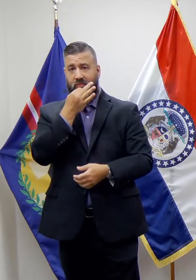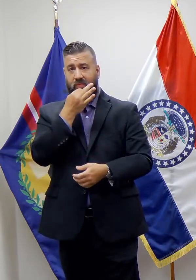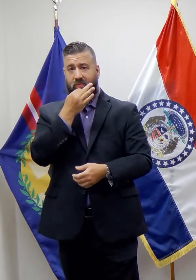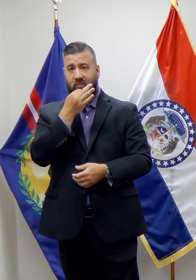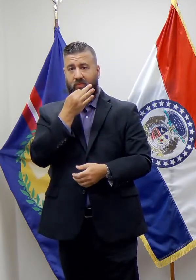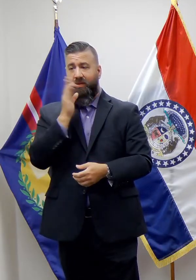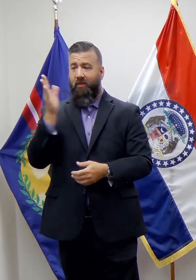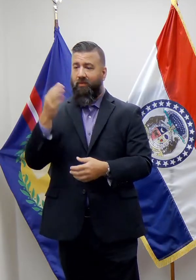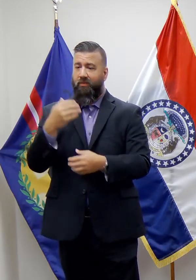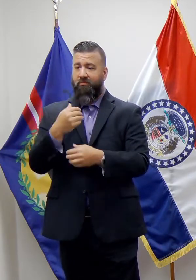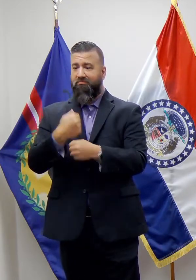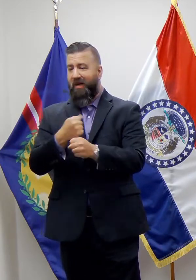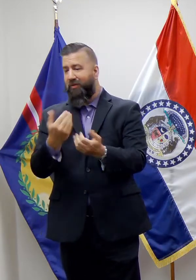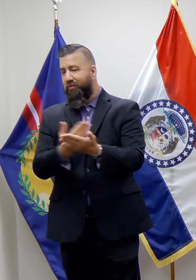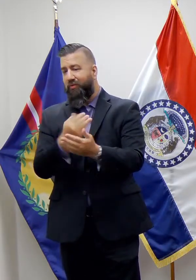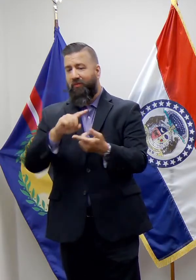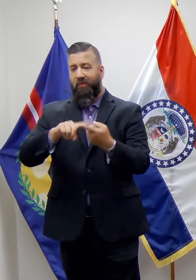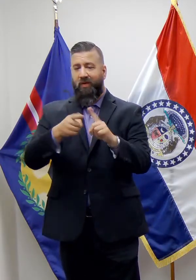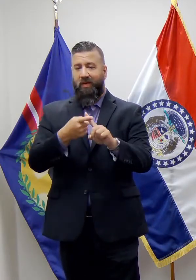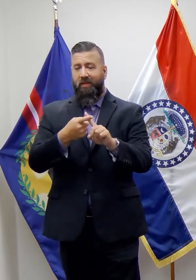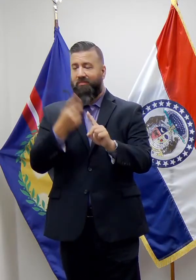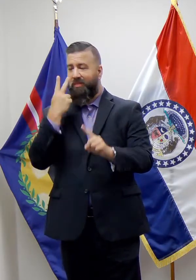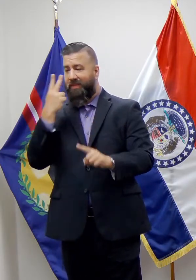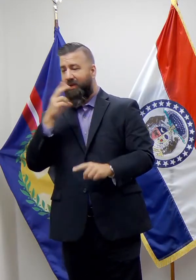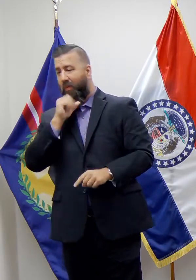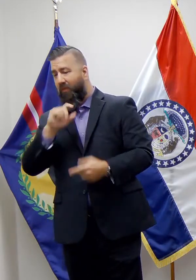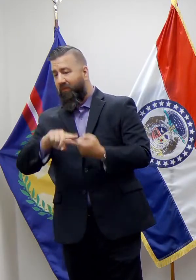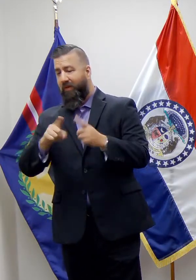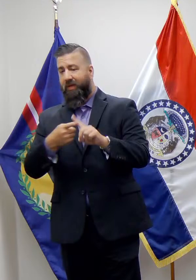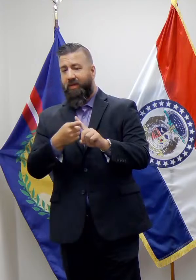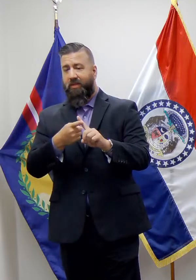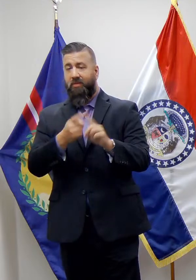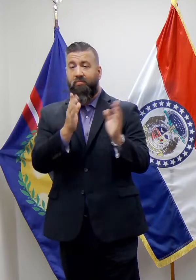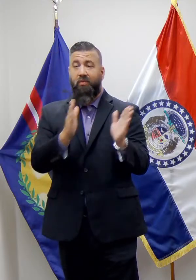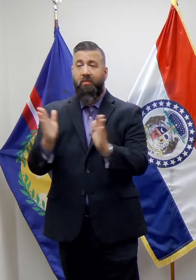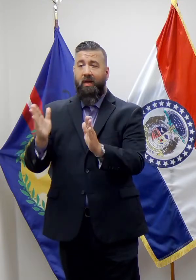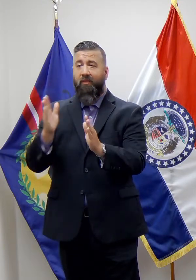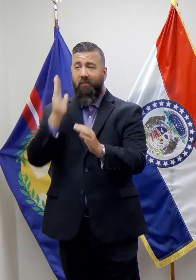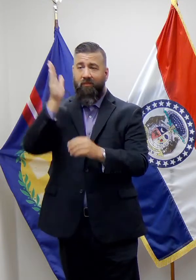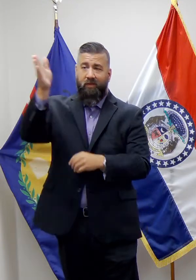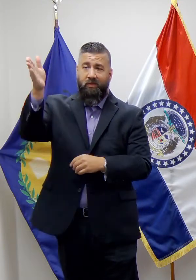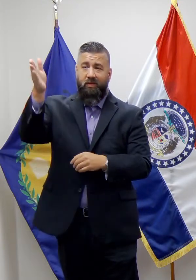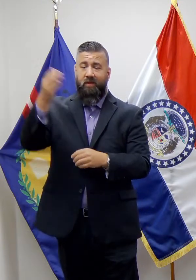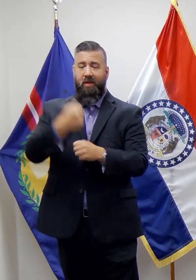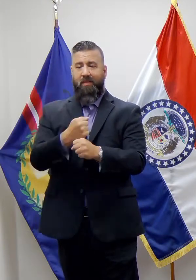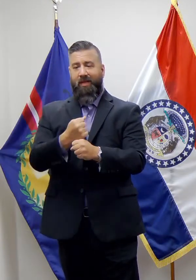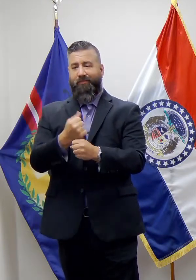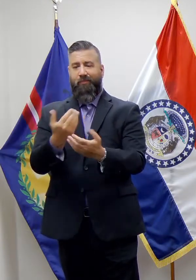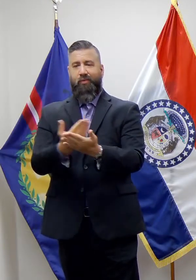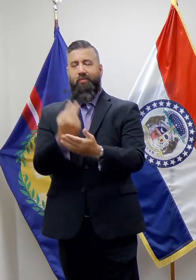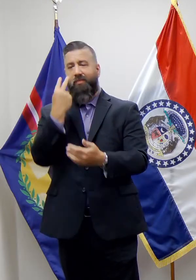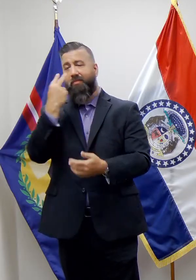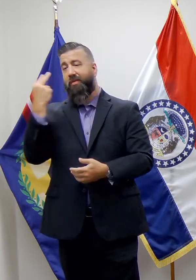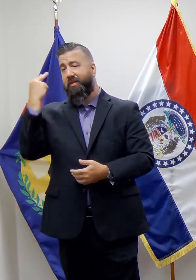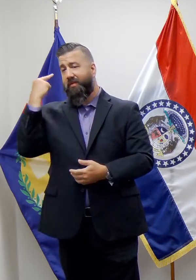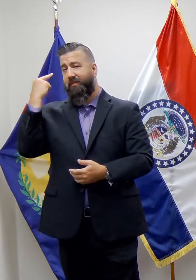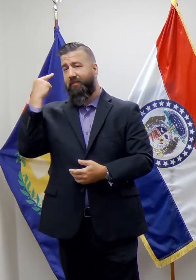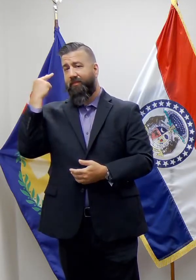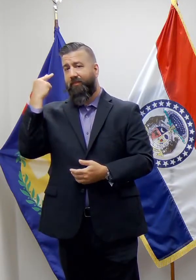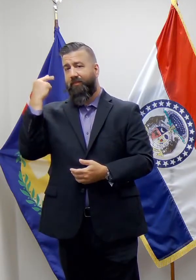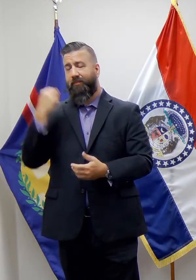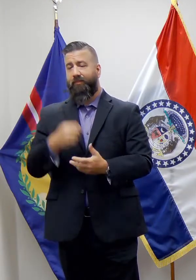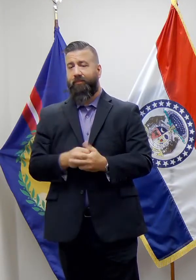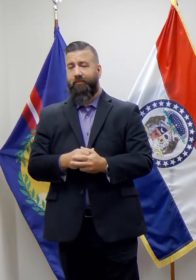new friends, to see old friends, prepare for their future, and create lifelong memories. Let's not let inaction stand in the